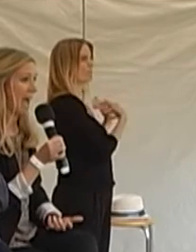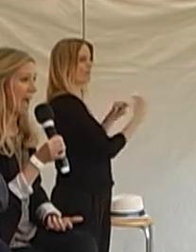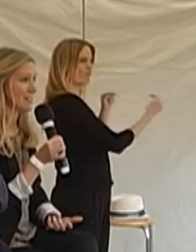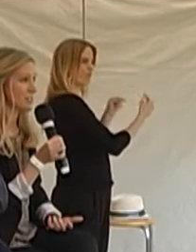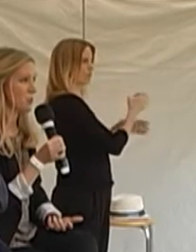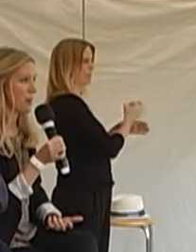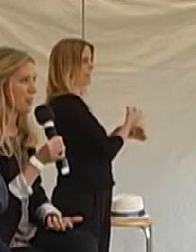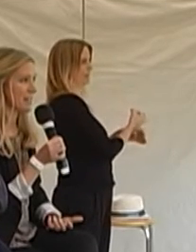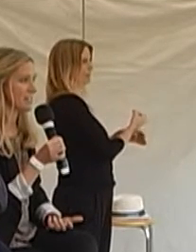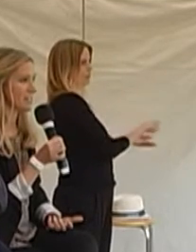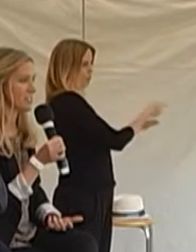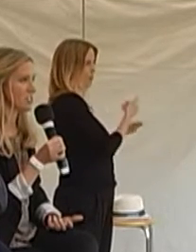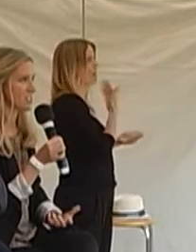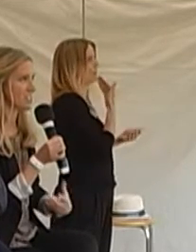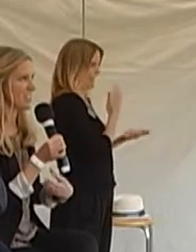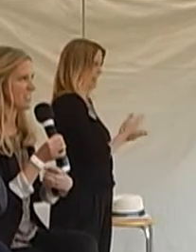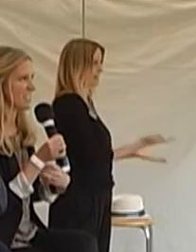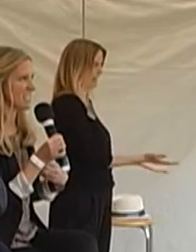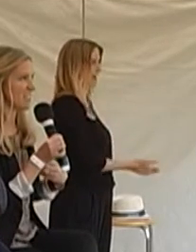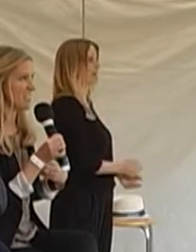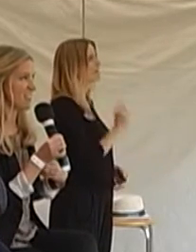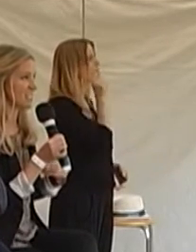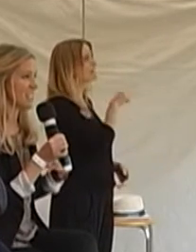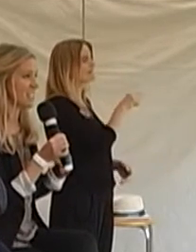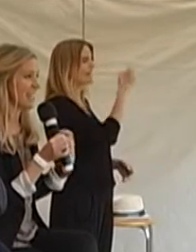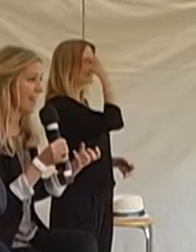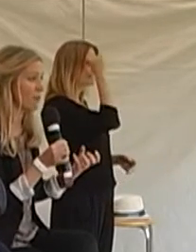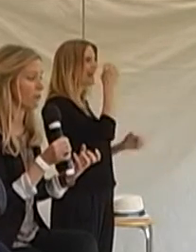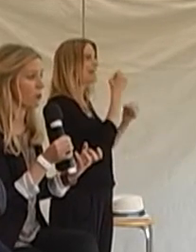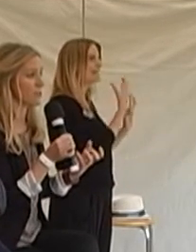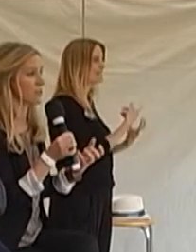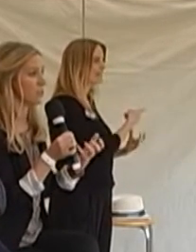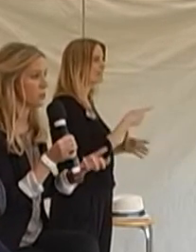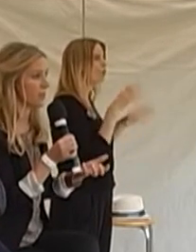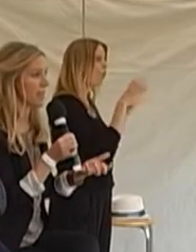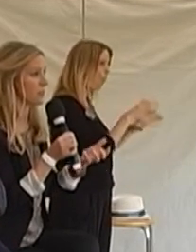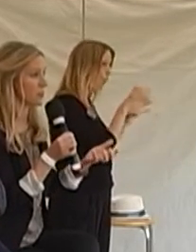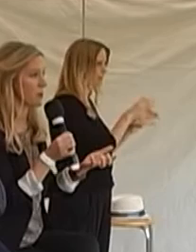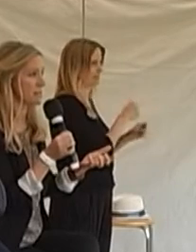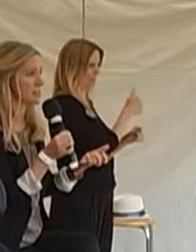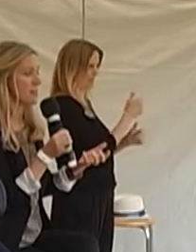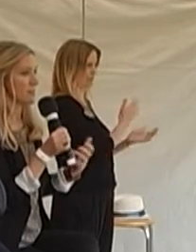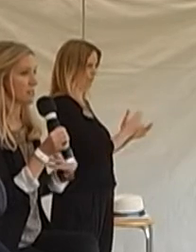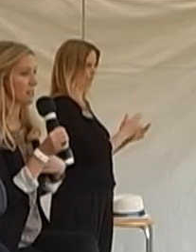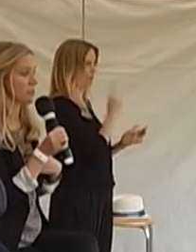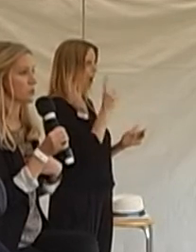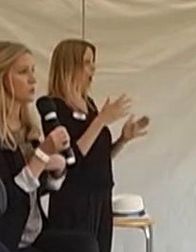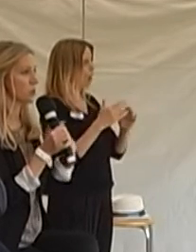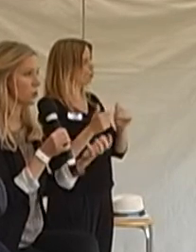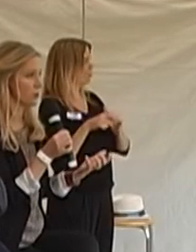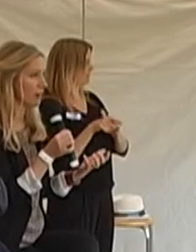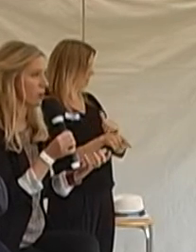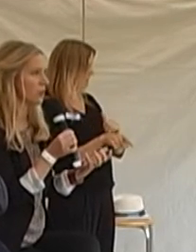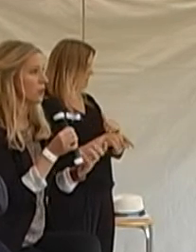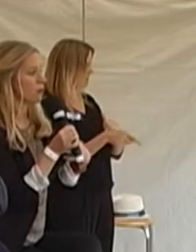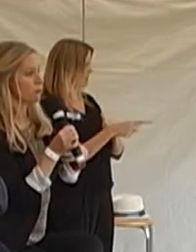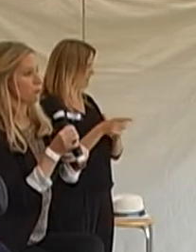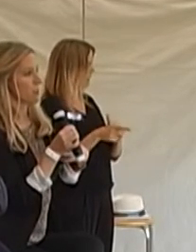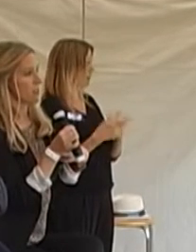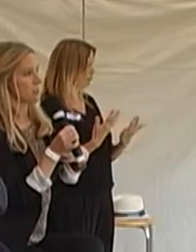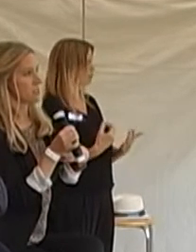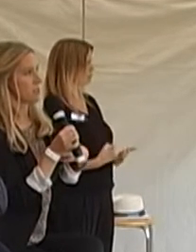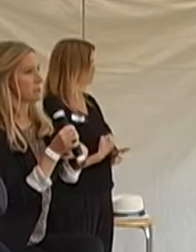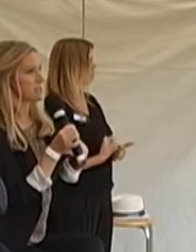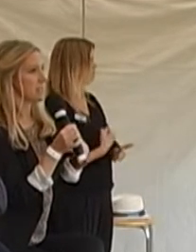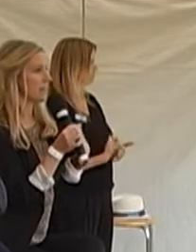research. And so I think it's just this idea that they are taken care of, whereas in the UK and the US, there is a culture of soldiering on for